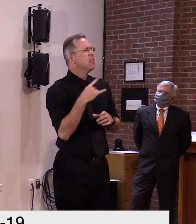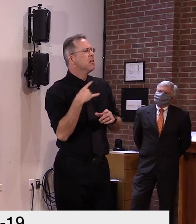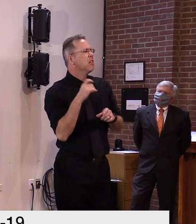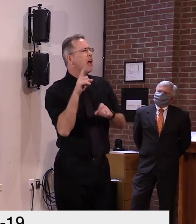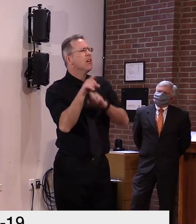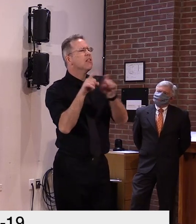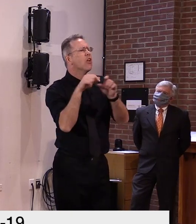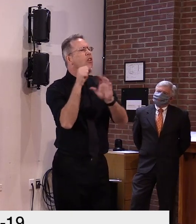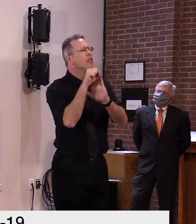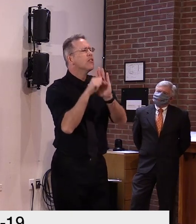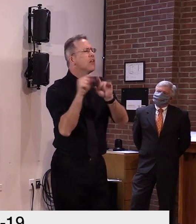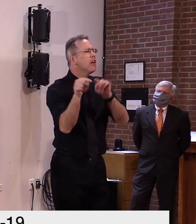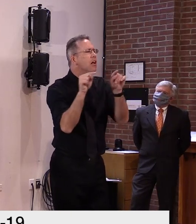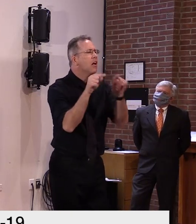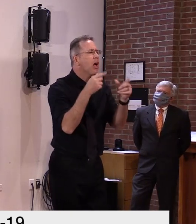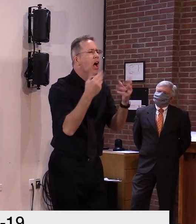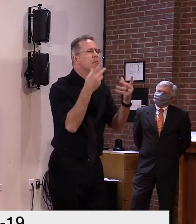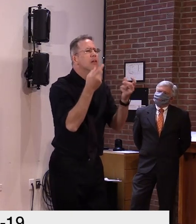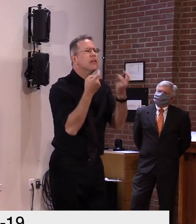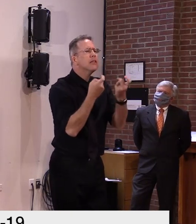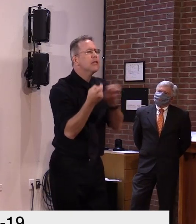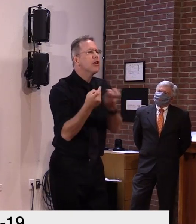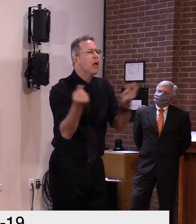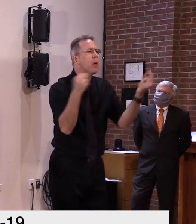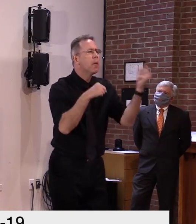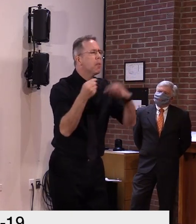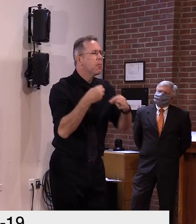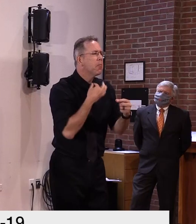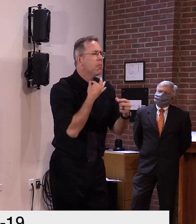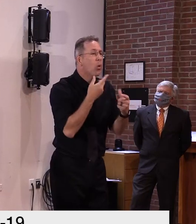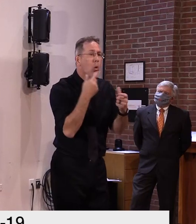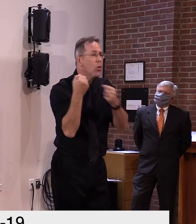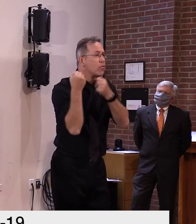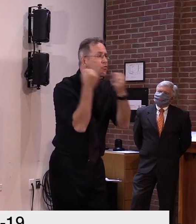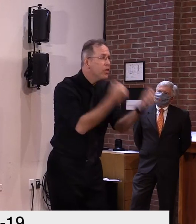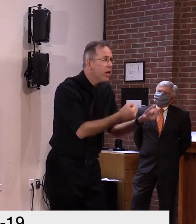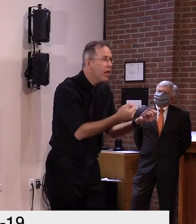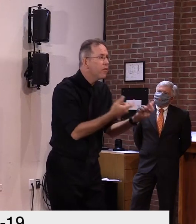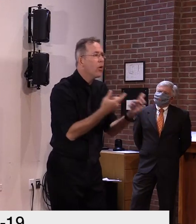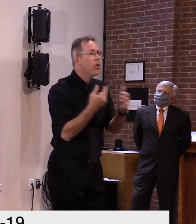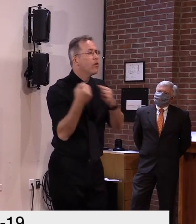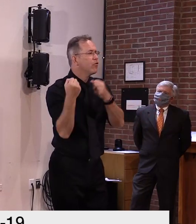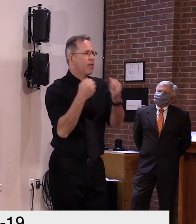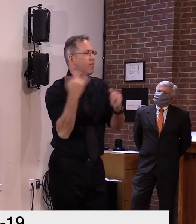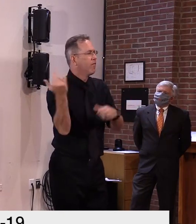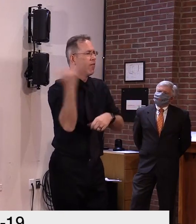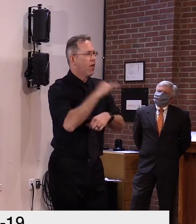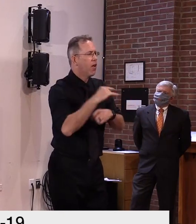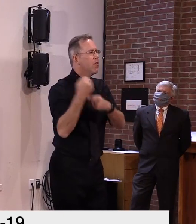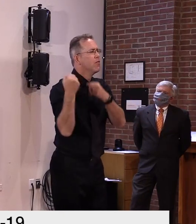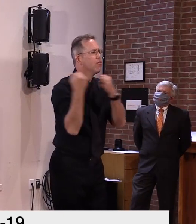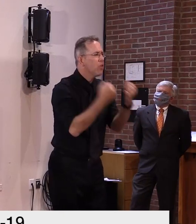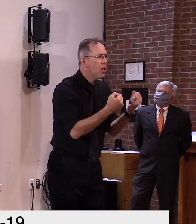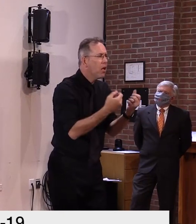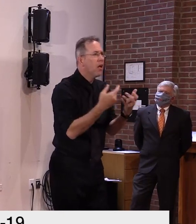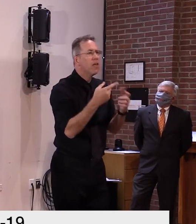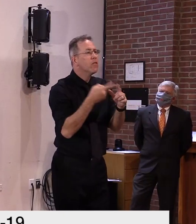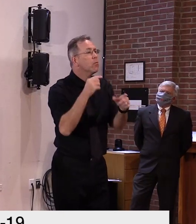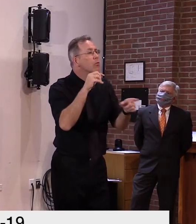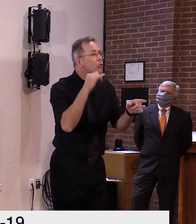from the surrounding states, whether it be New Jersey or Connecticut or Rhode Island and Massachusetts and New